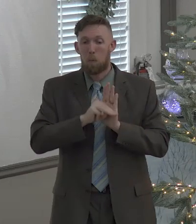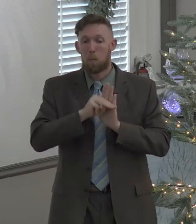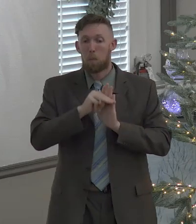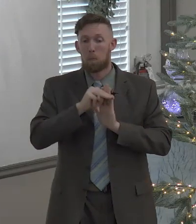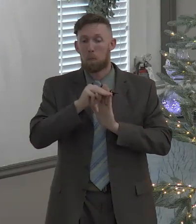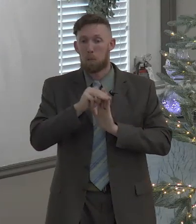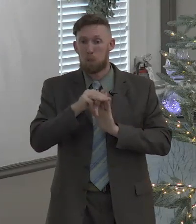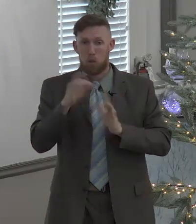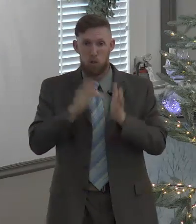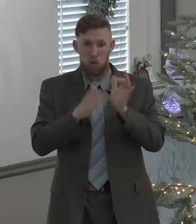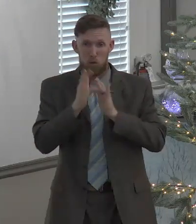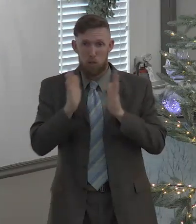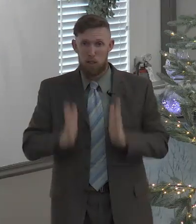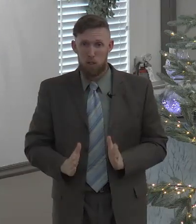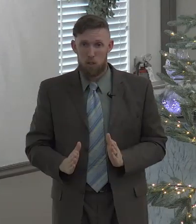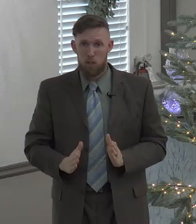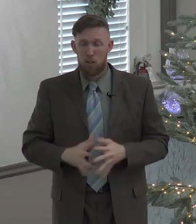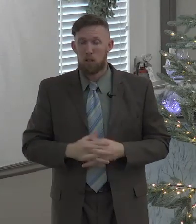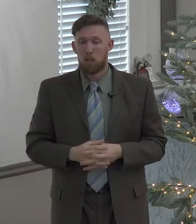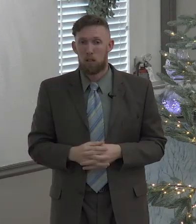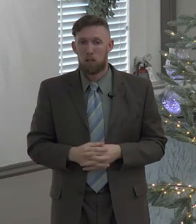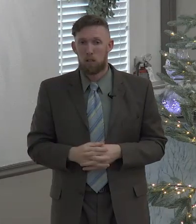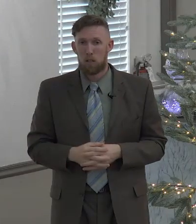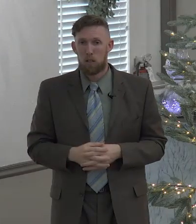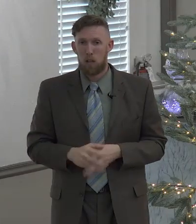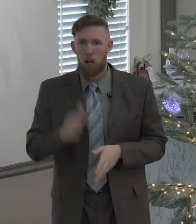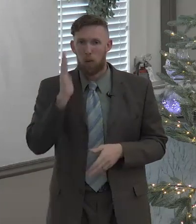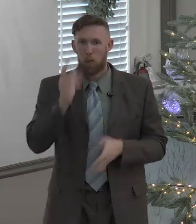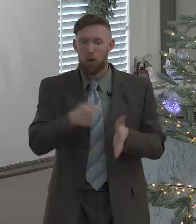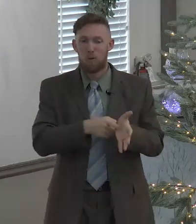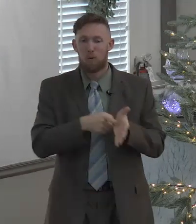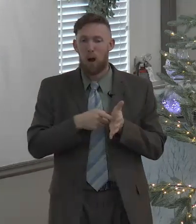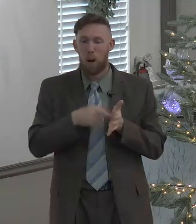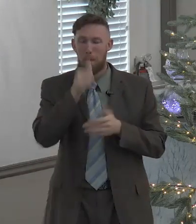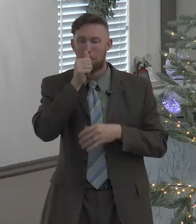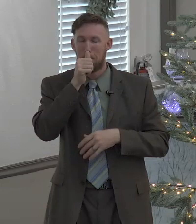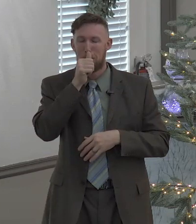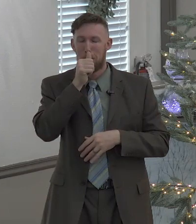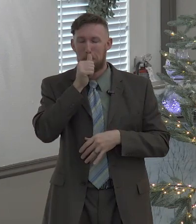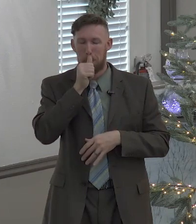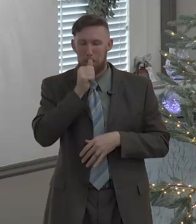And if you want to grow to be a Christian of maturity,